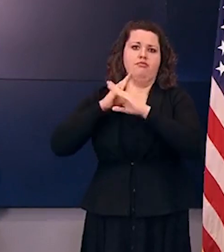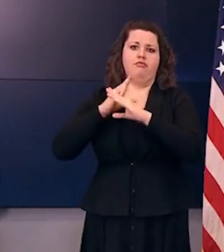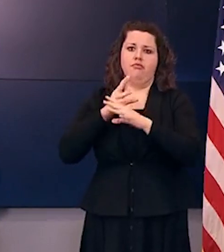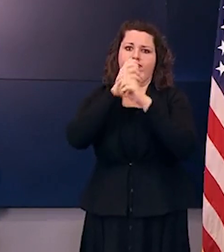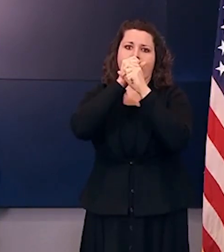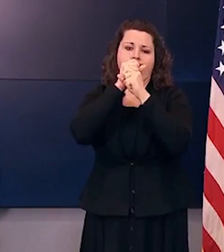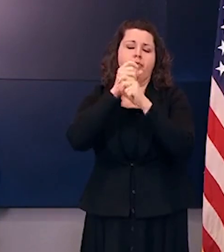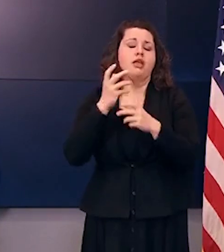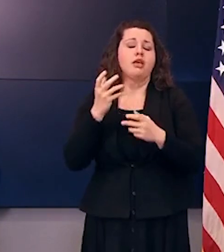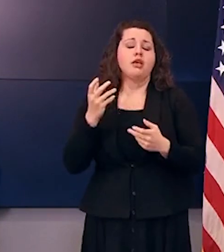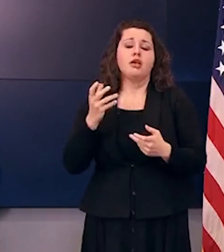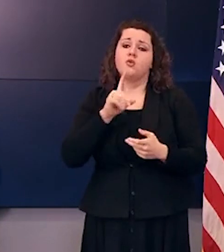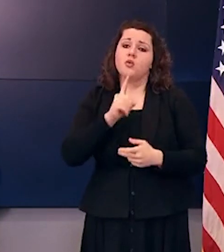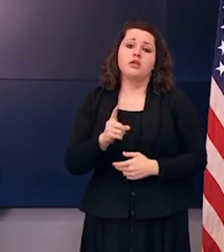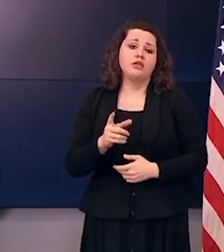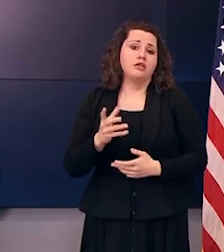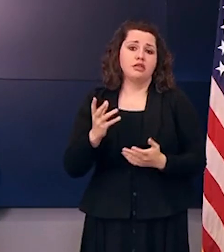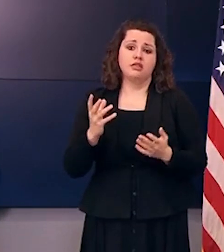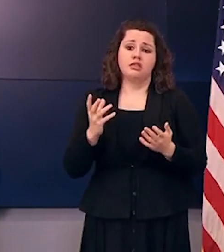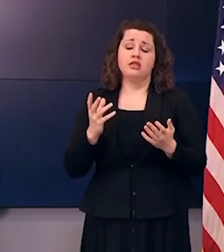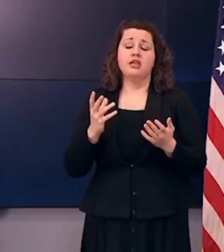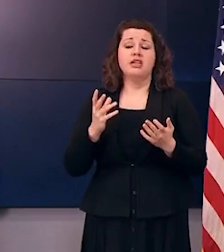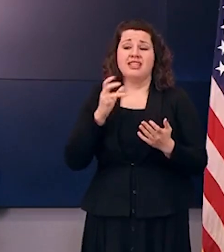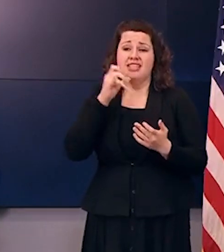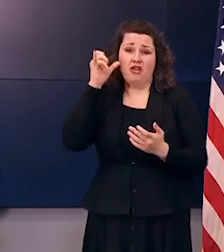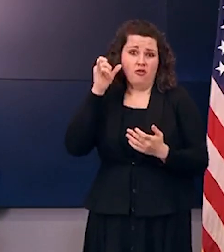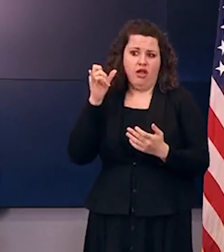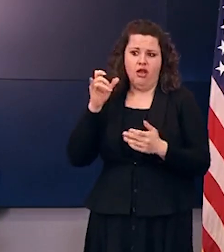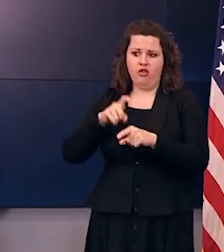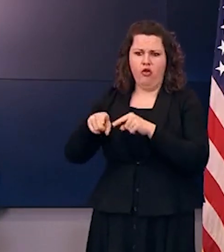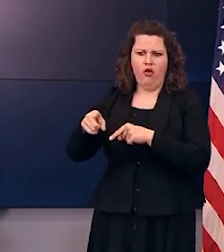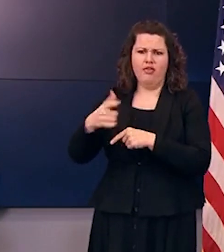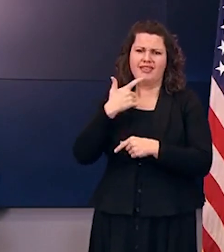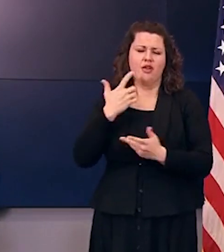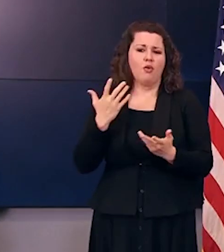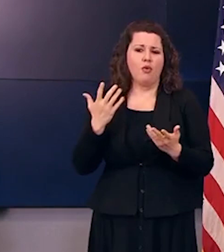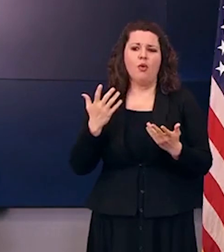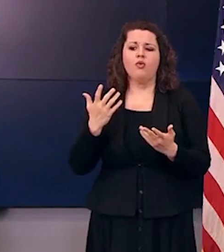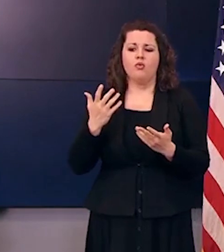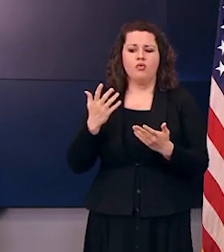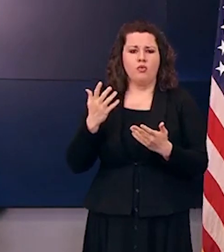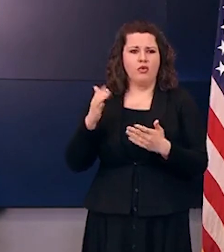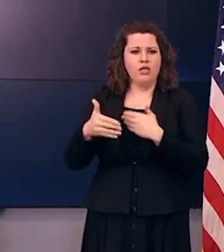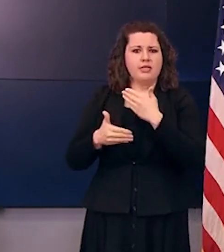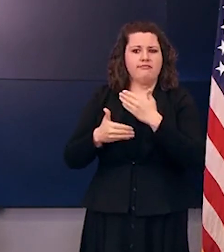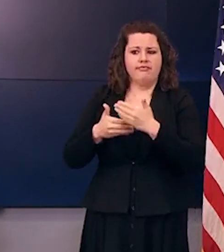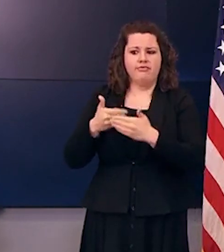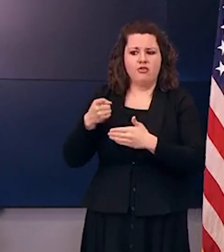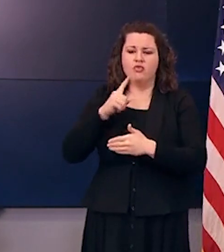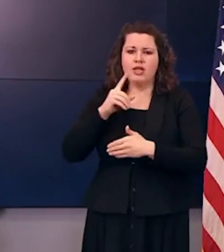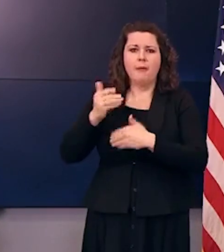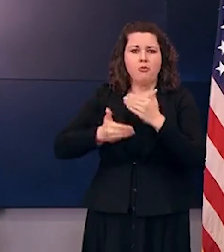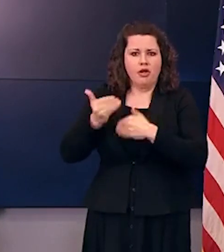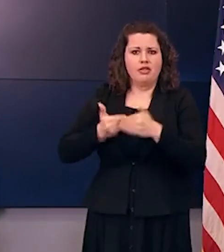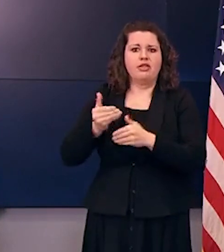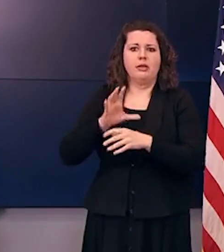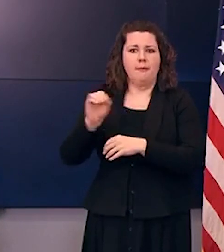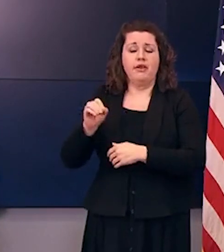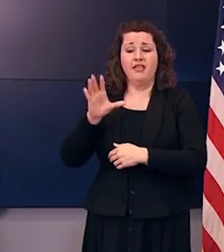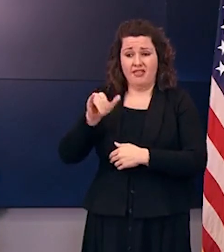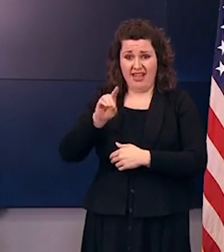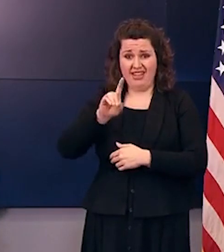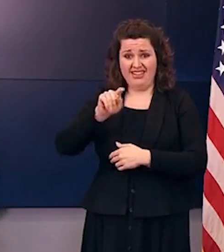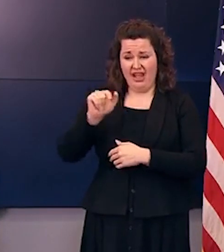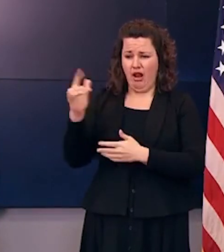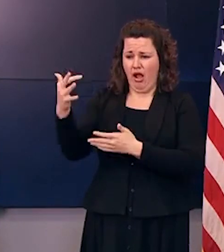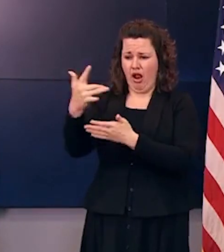shared. And really, and as they said yesterday on the call, there's really a processing company. So we're taking that data, we're